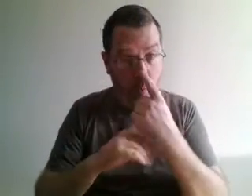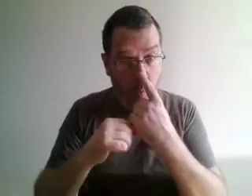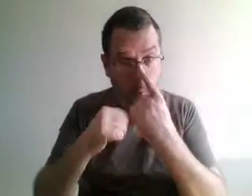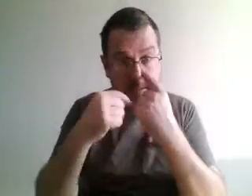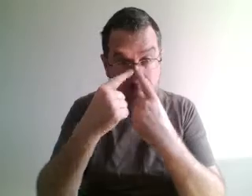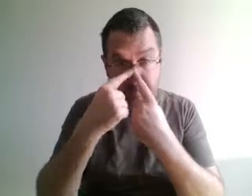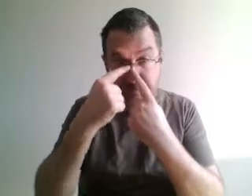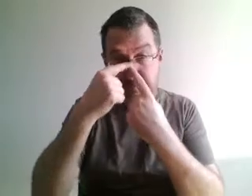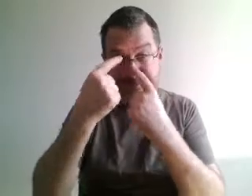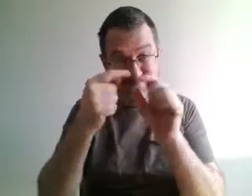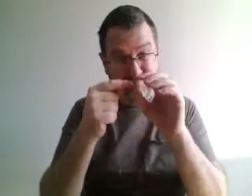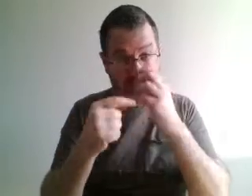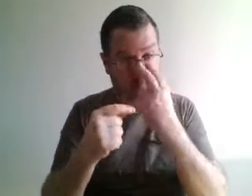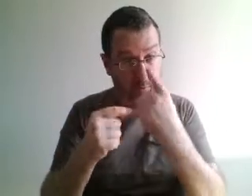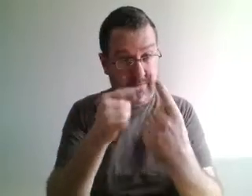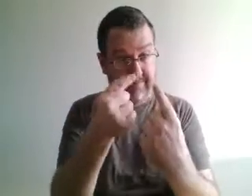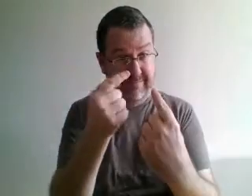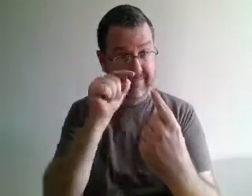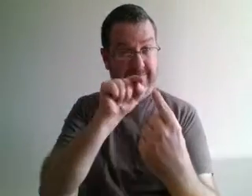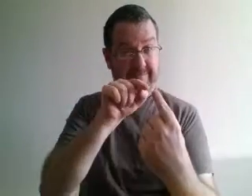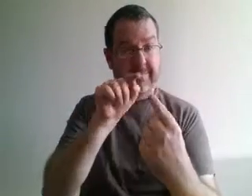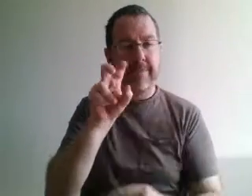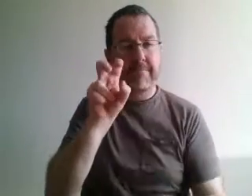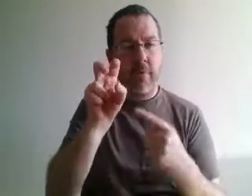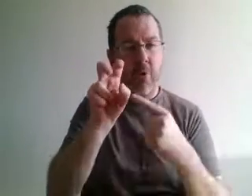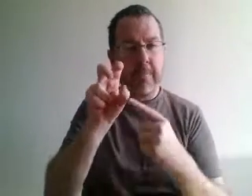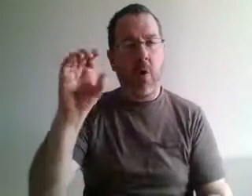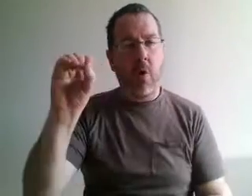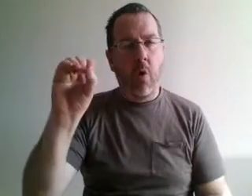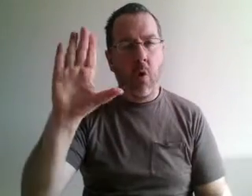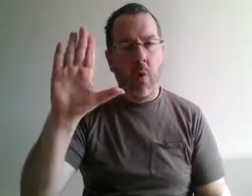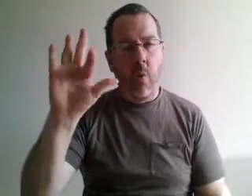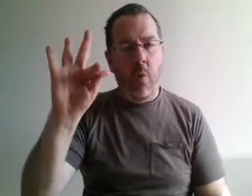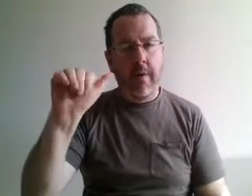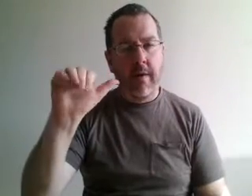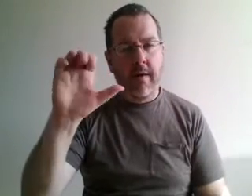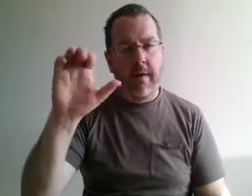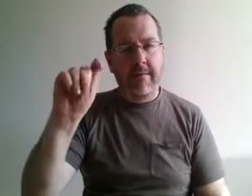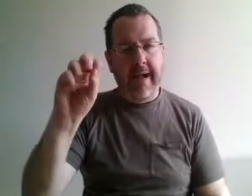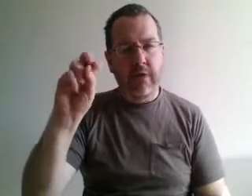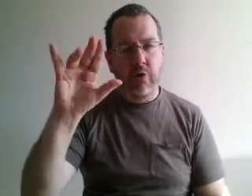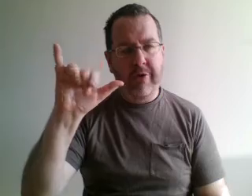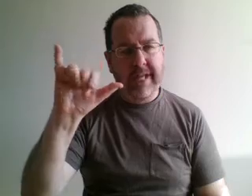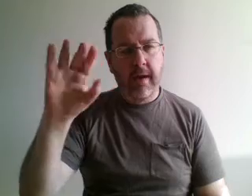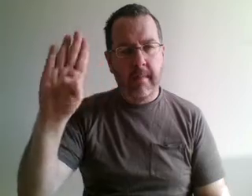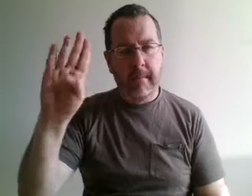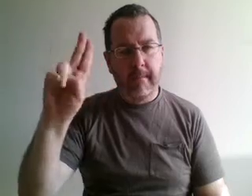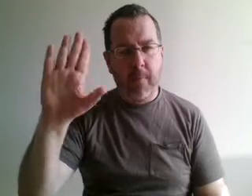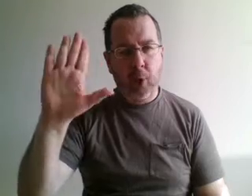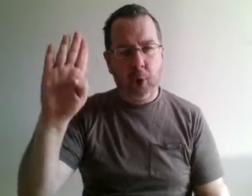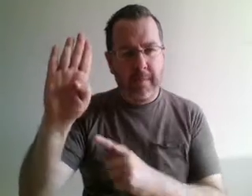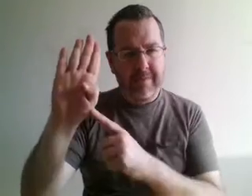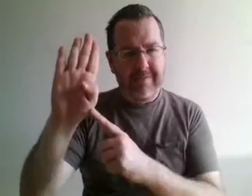it can get infected with viruses, and it is possible that the virus is going into that area and temporarily affecting the